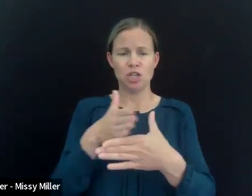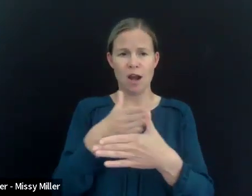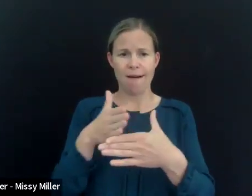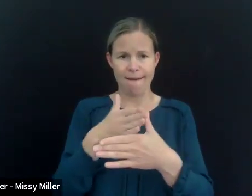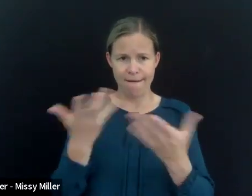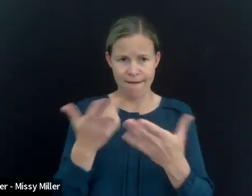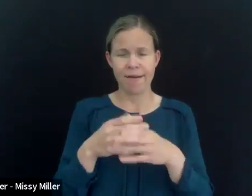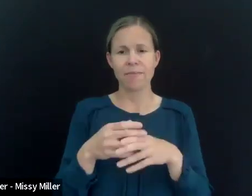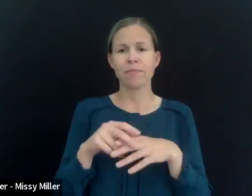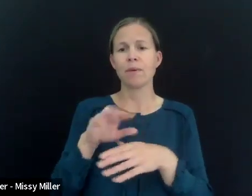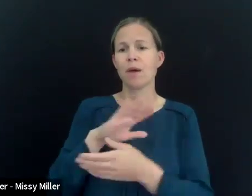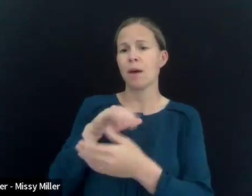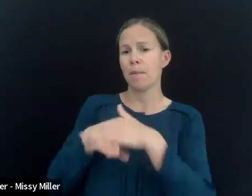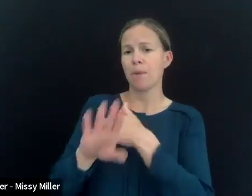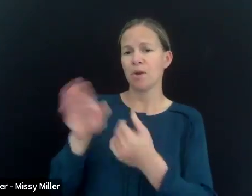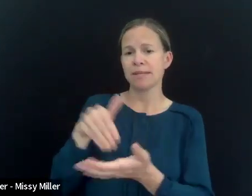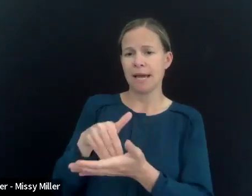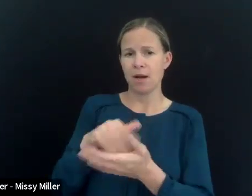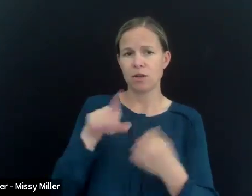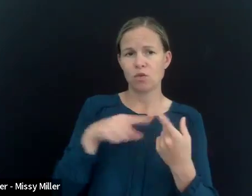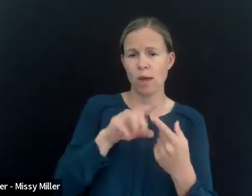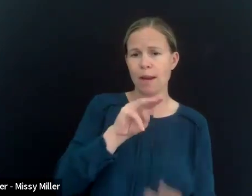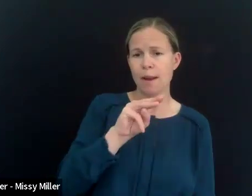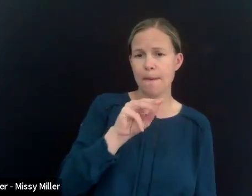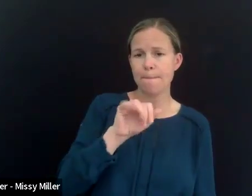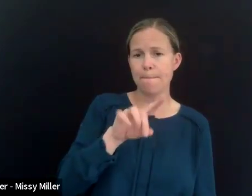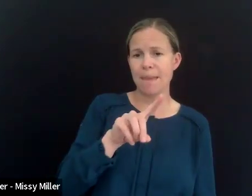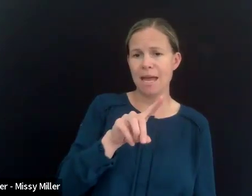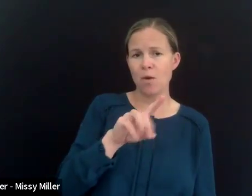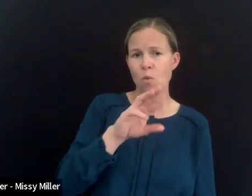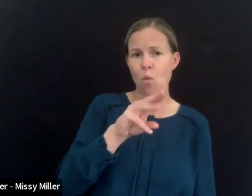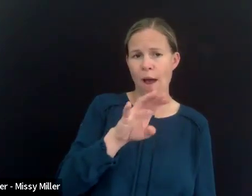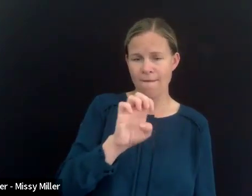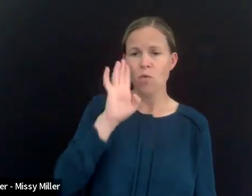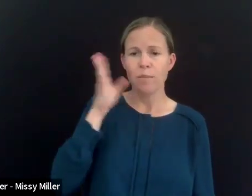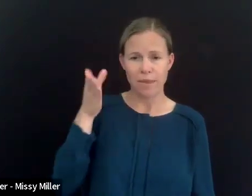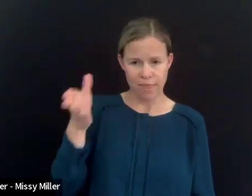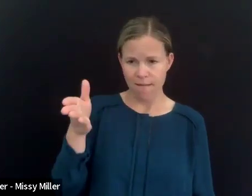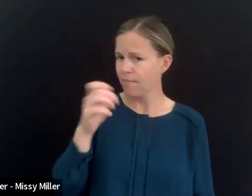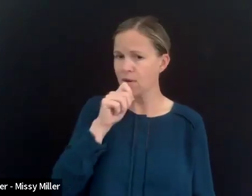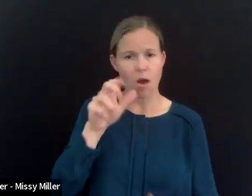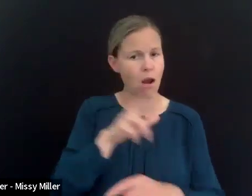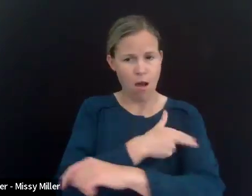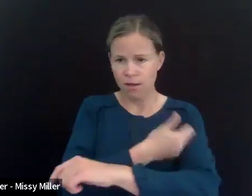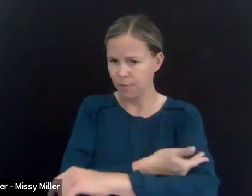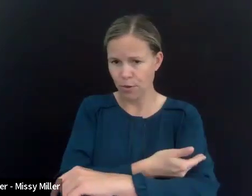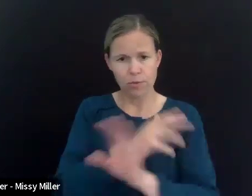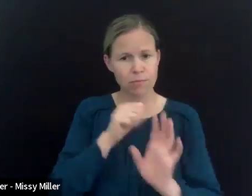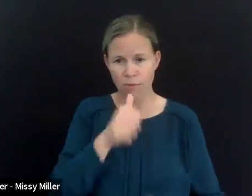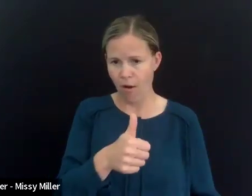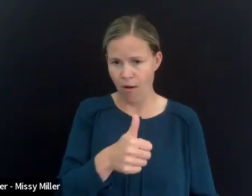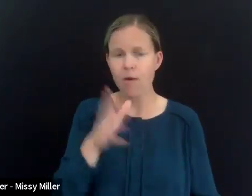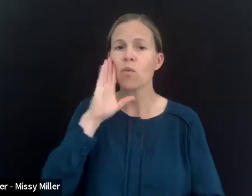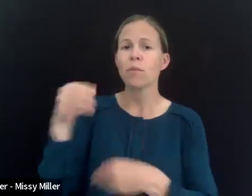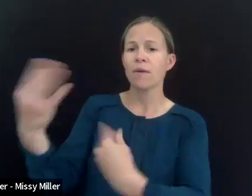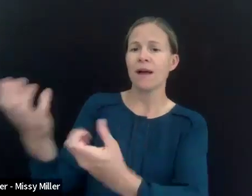where midwives provide prenatal, birth, and postpartum care. They are freestanding and not in hospitals, and community birth centers provide